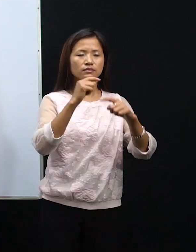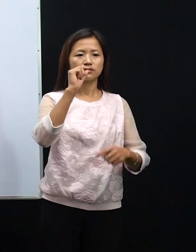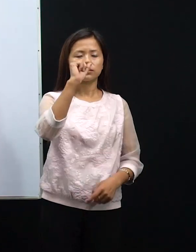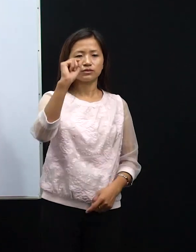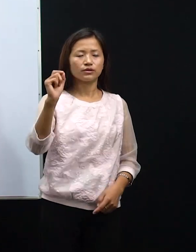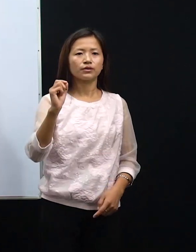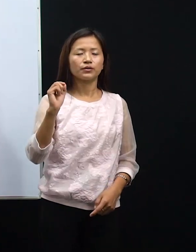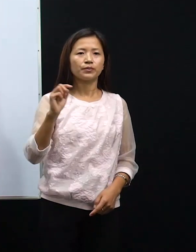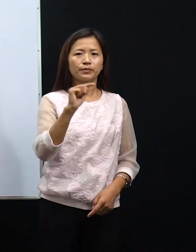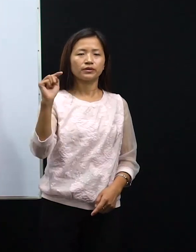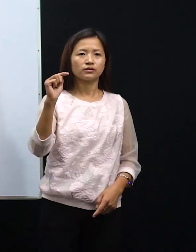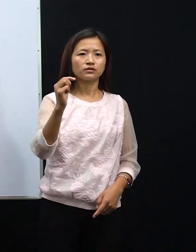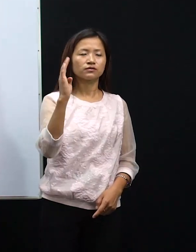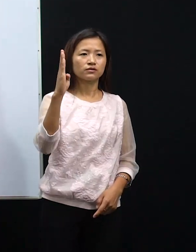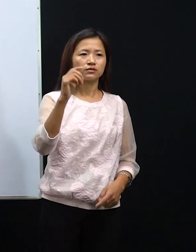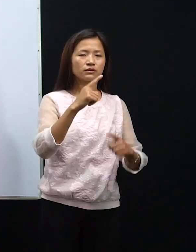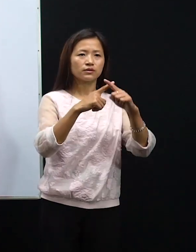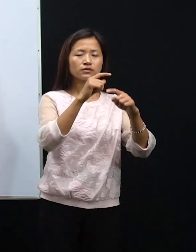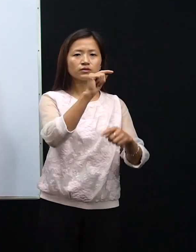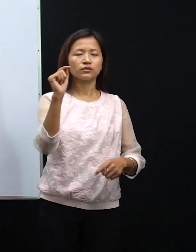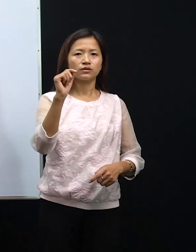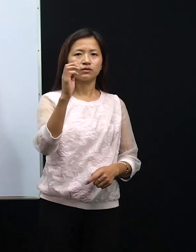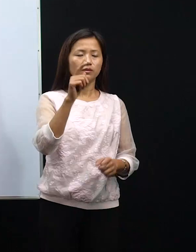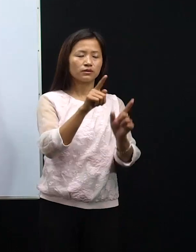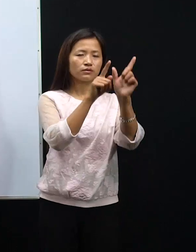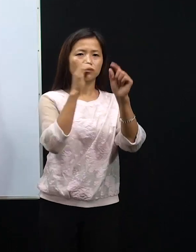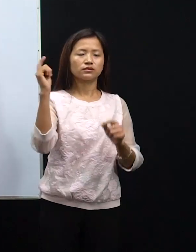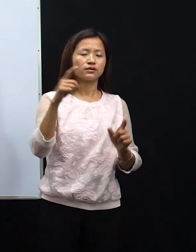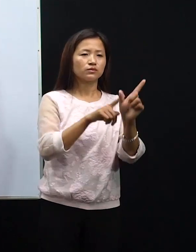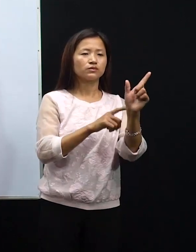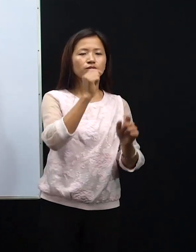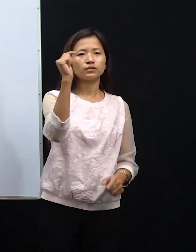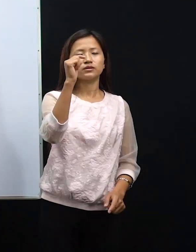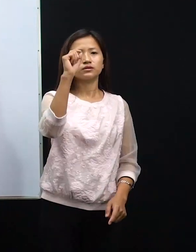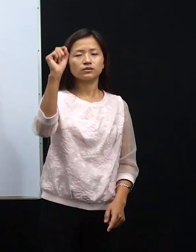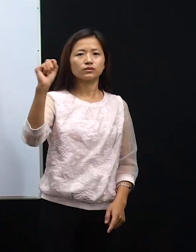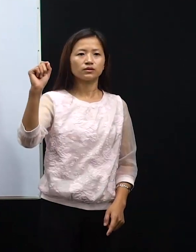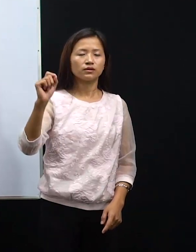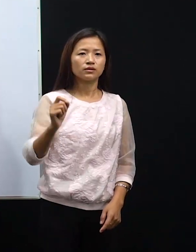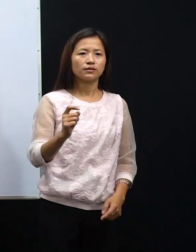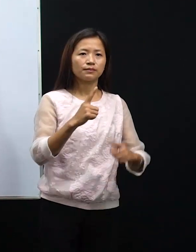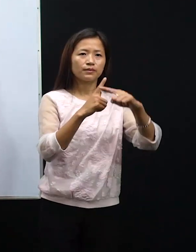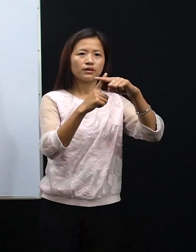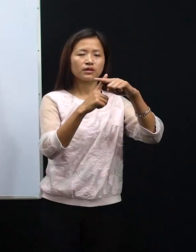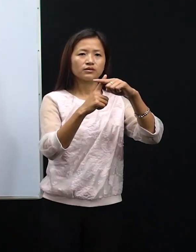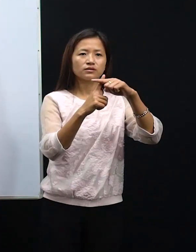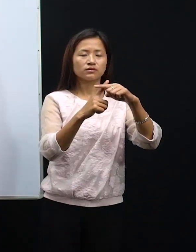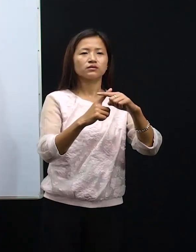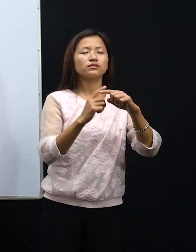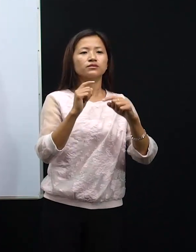minus 4xy plus 8y squared plus 5 minus